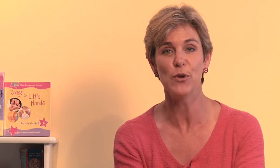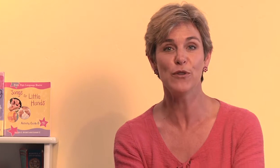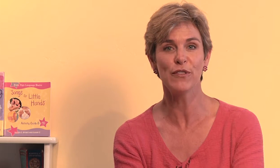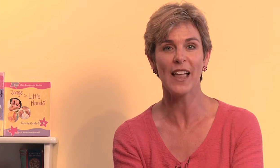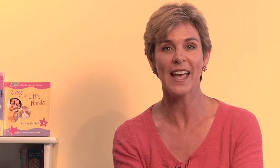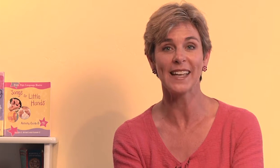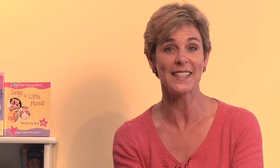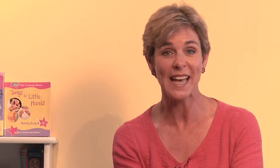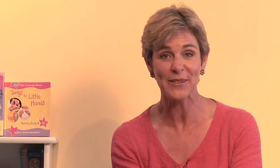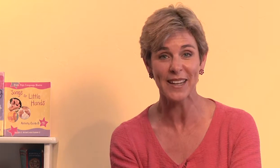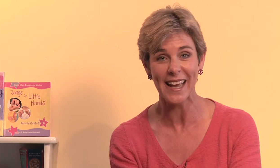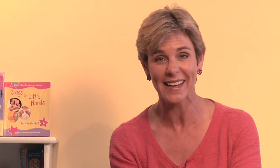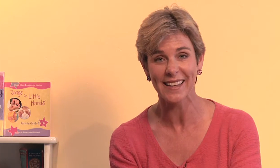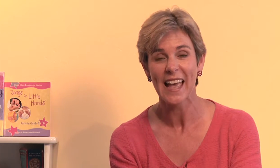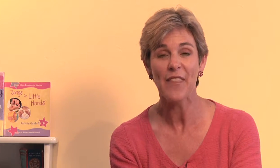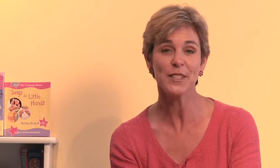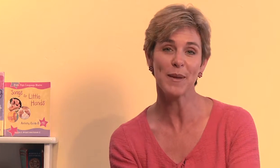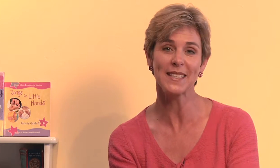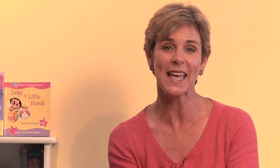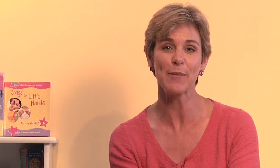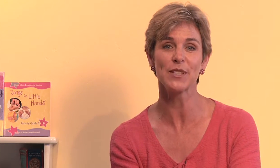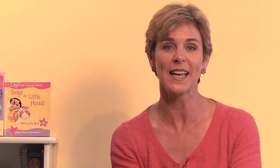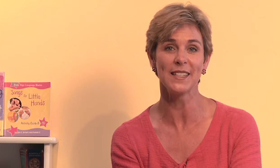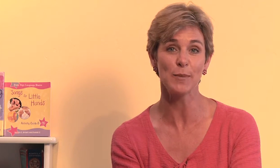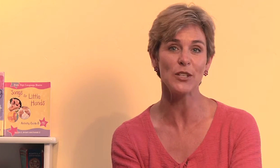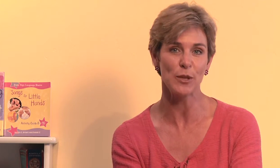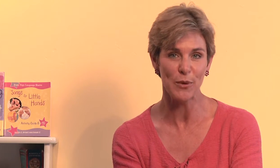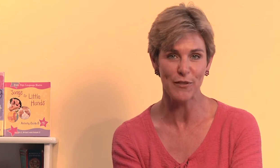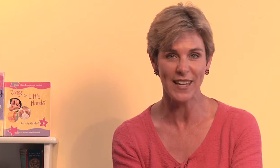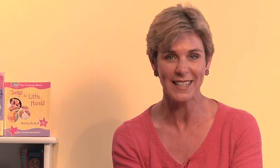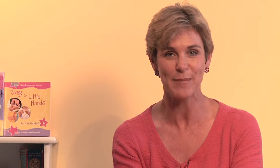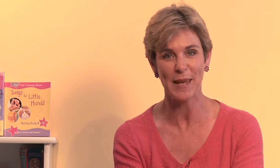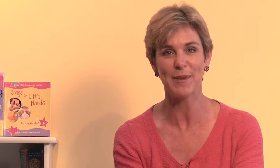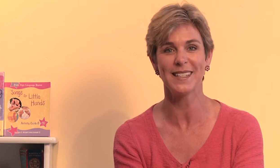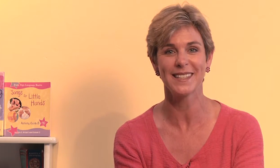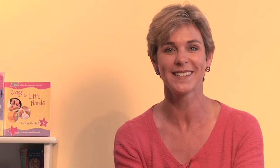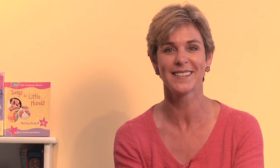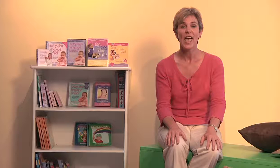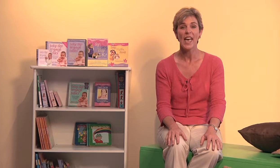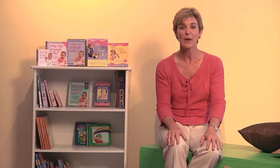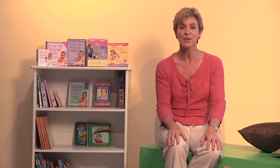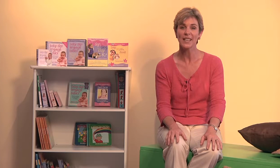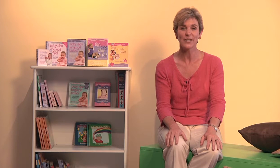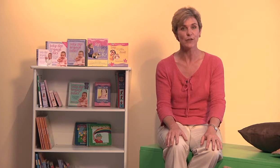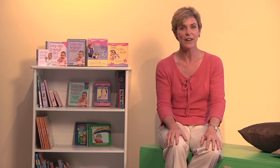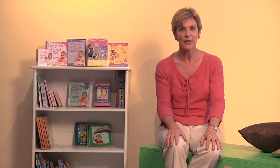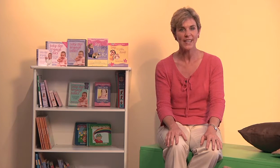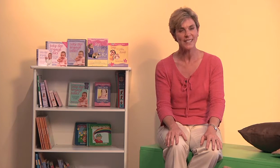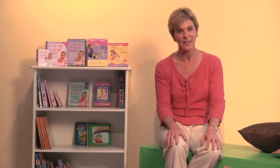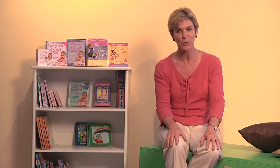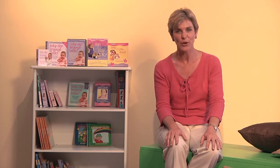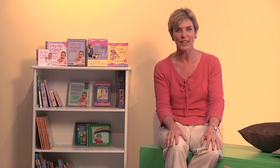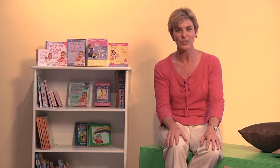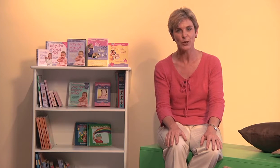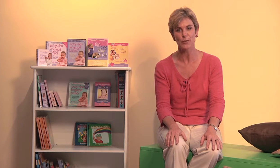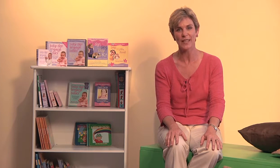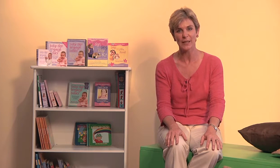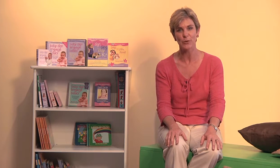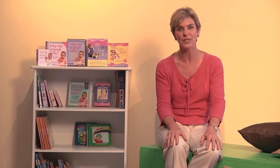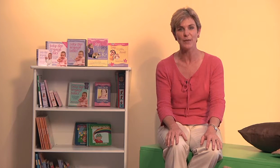move like, and sound like. And this makes animal signs especially motivating to babies. Animal signs are very easy to work into your daily routine with